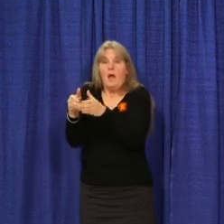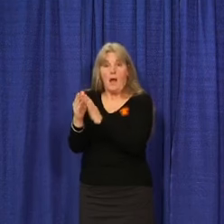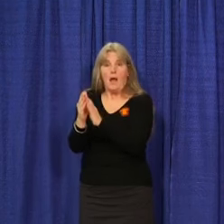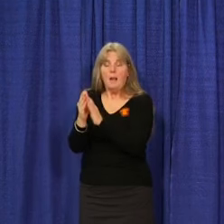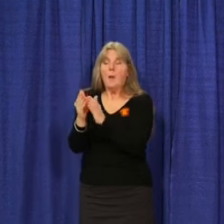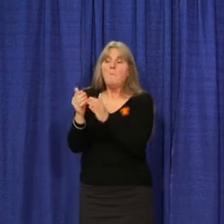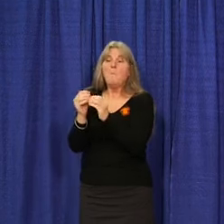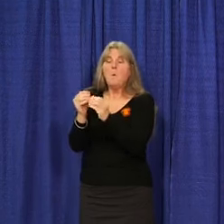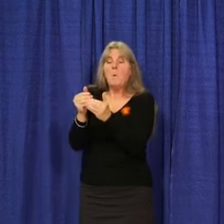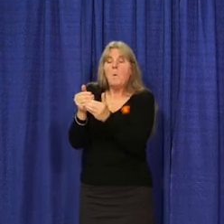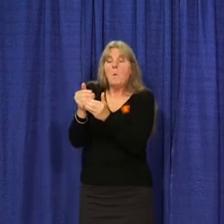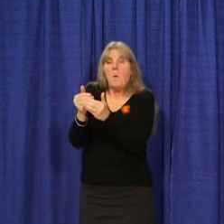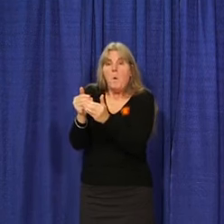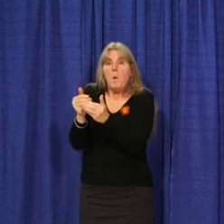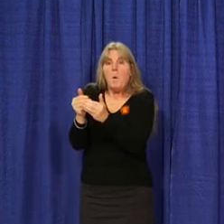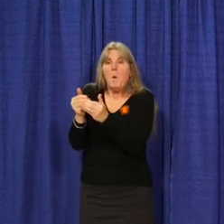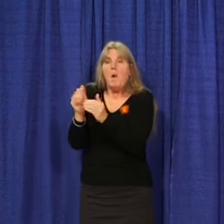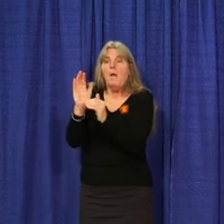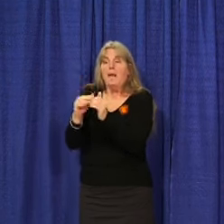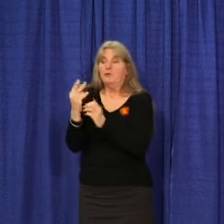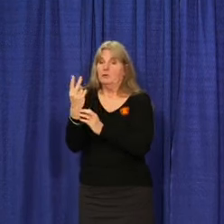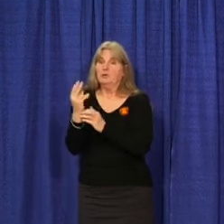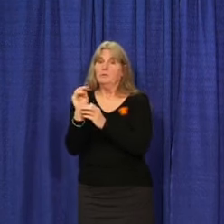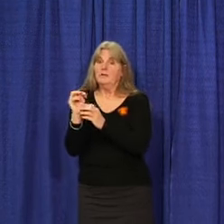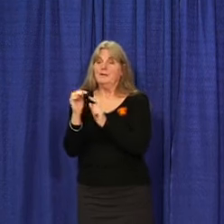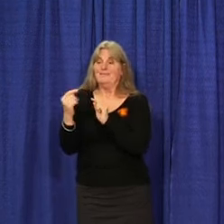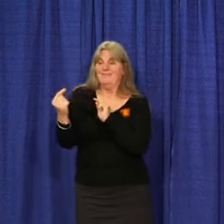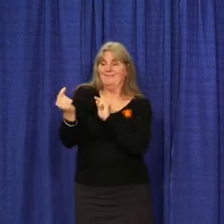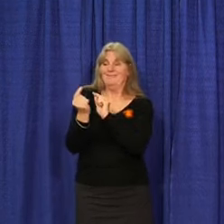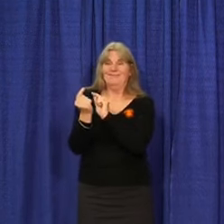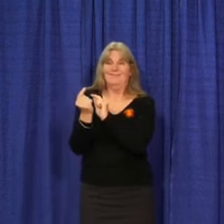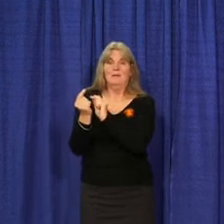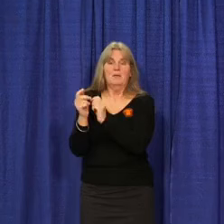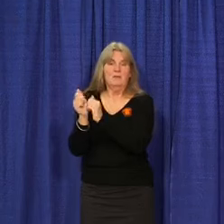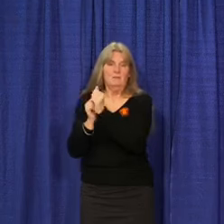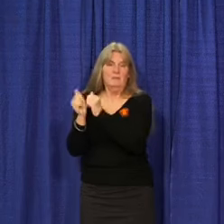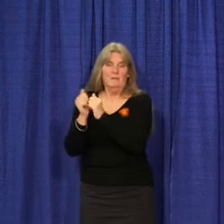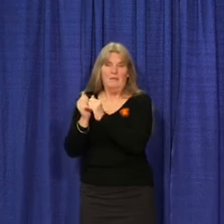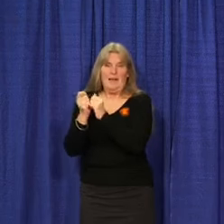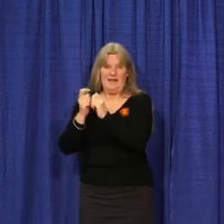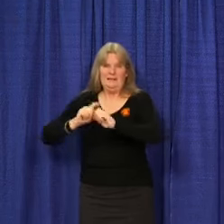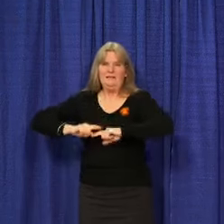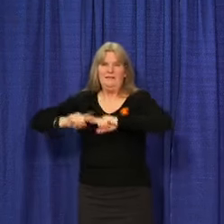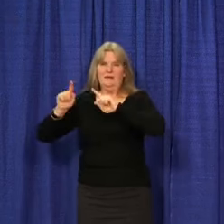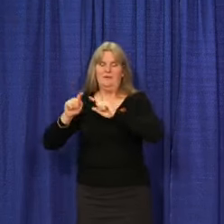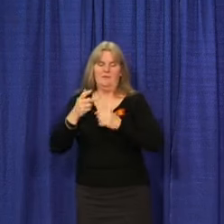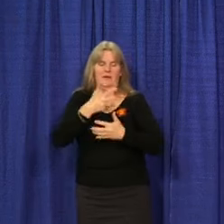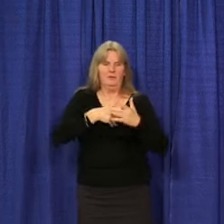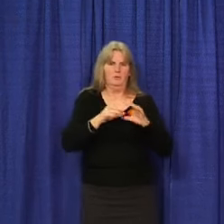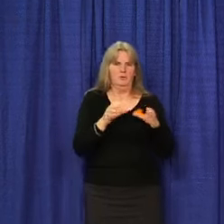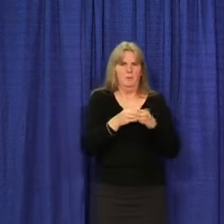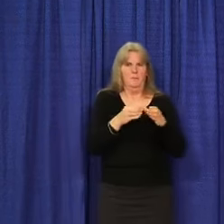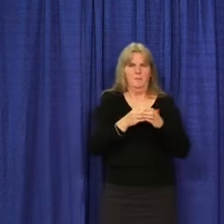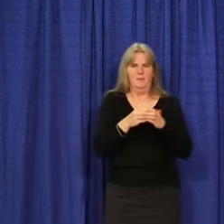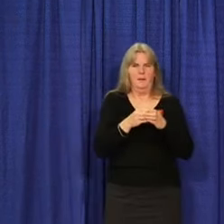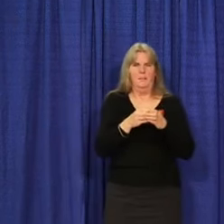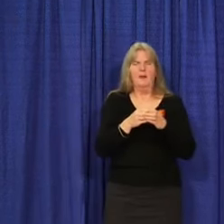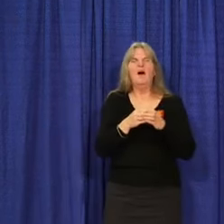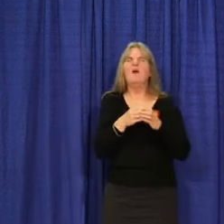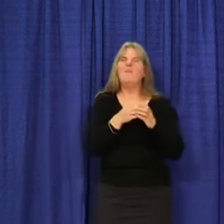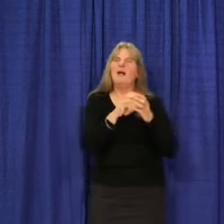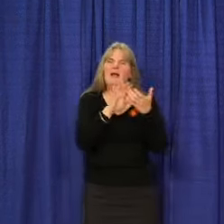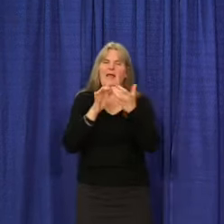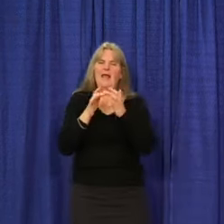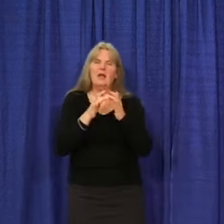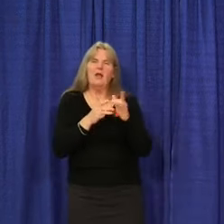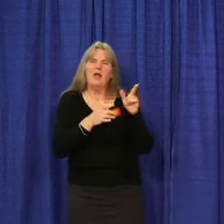for closer interaction than that 2-meter spacing, they are not the same as social bubbles. And again, pulled off the website a